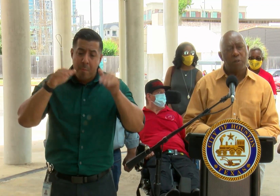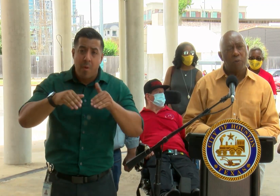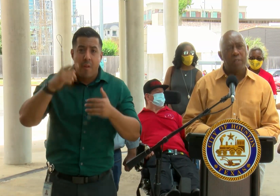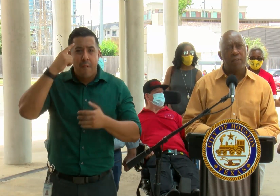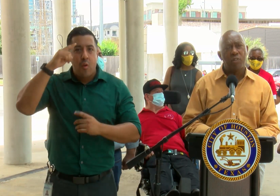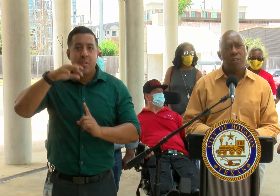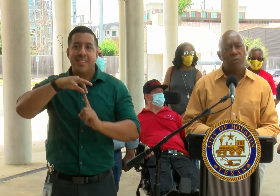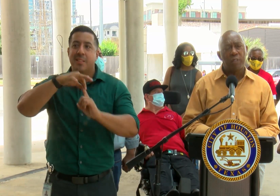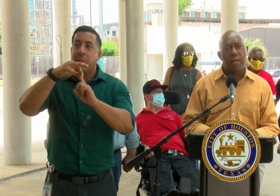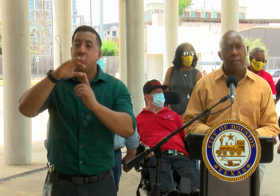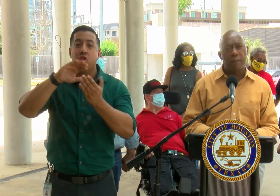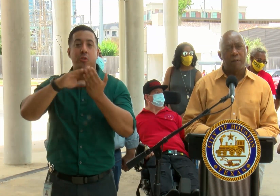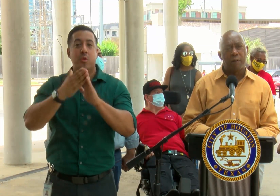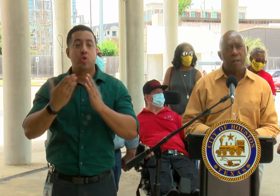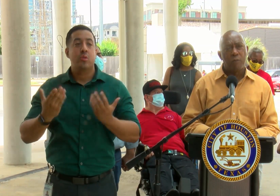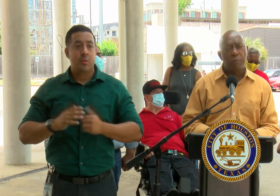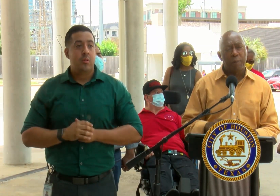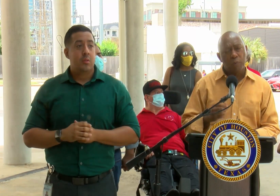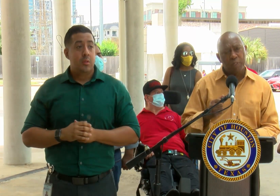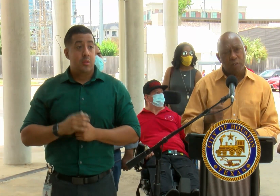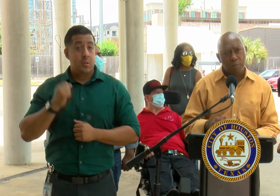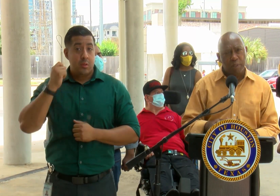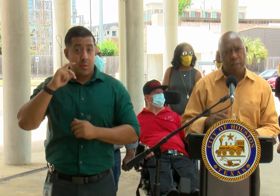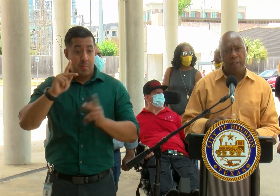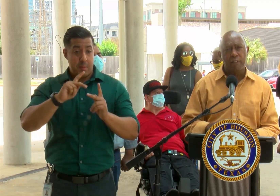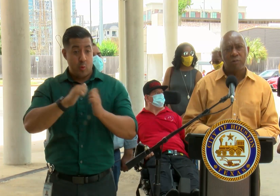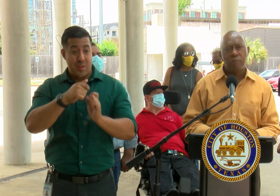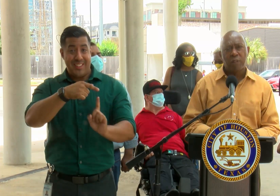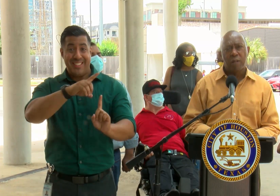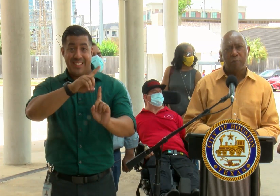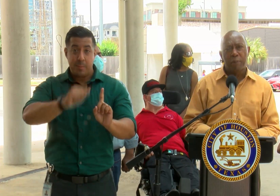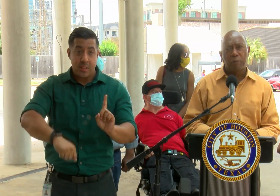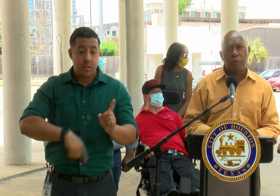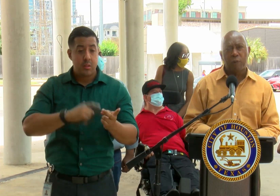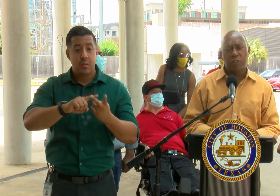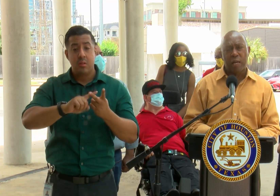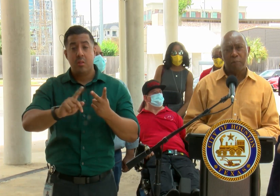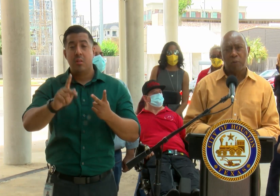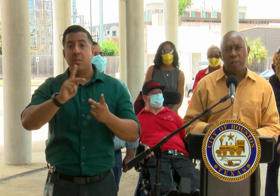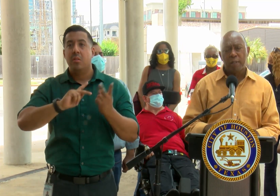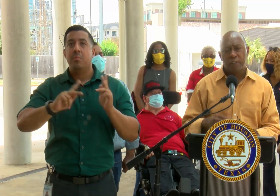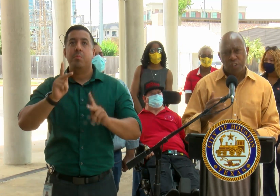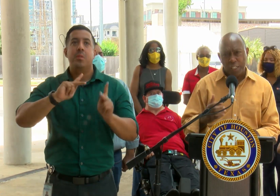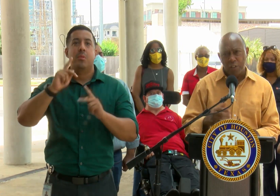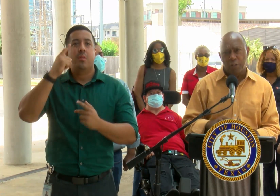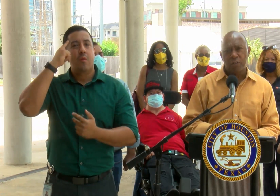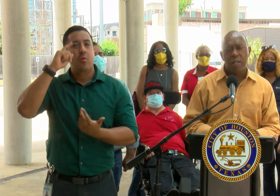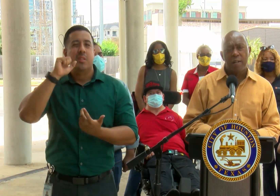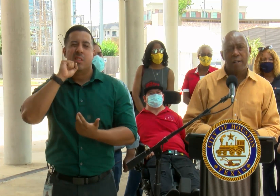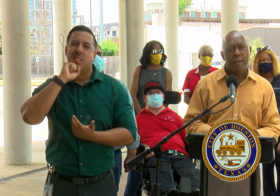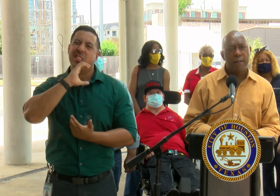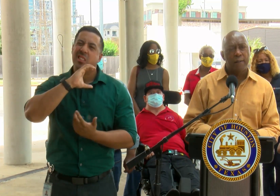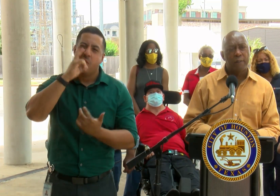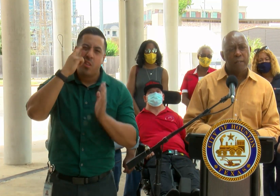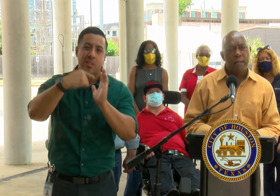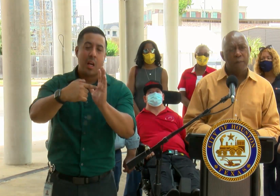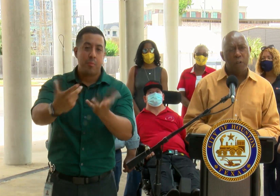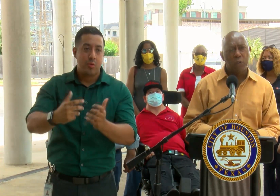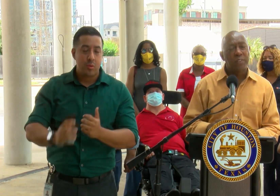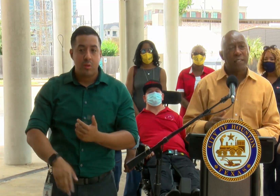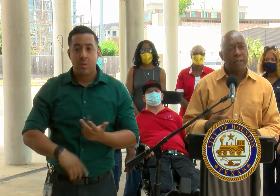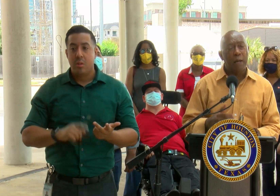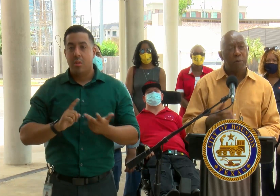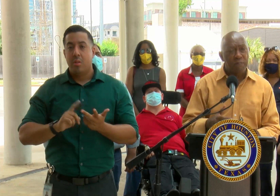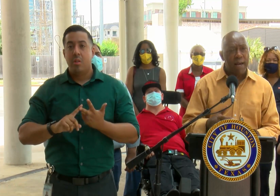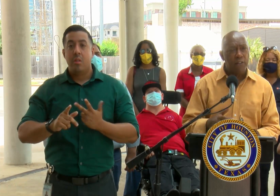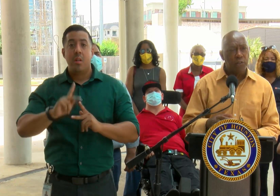specialized communities. So again, with people with disabilities, people, for example, seniors, and